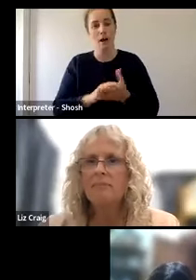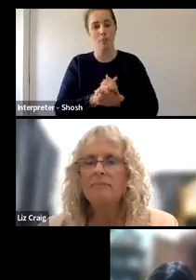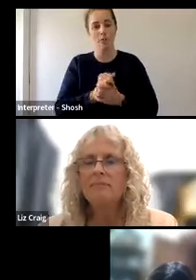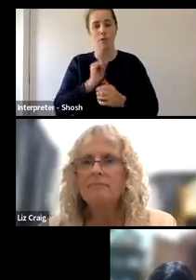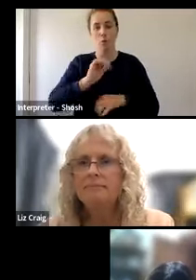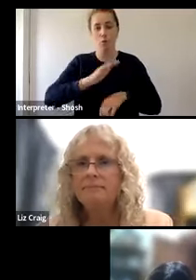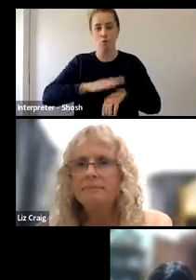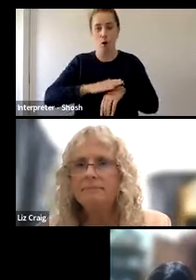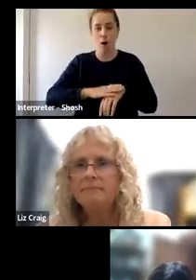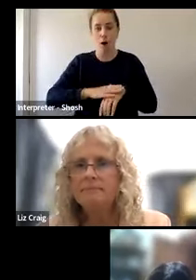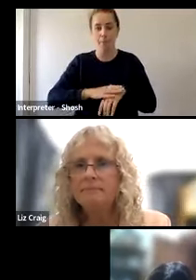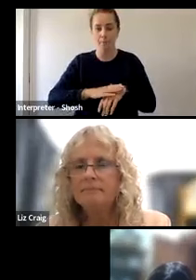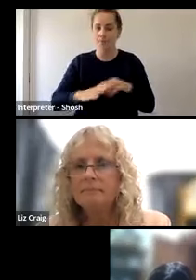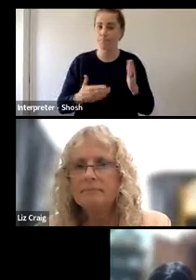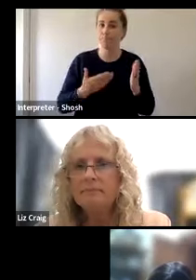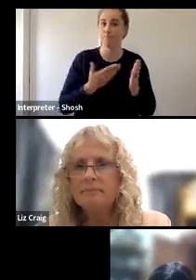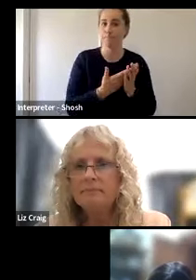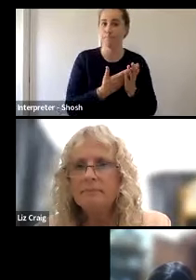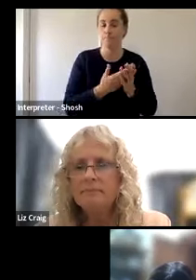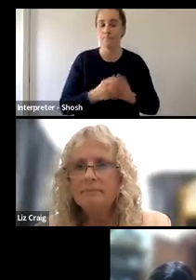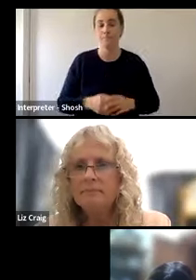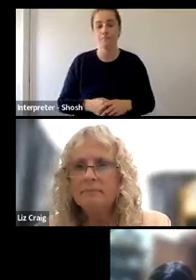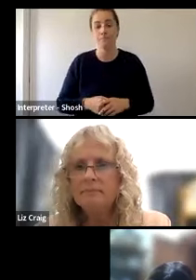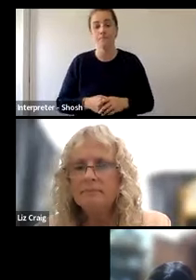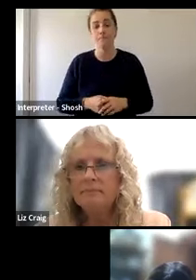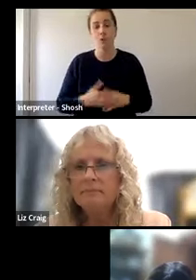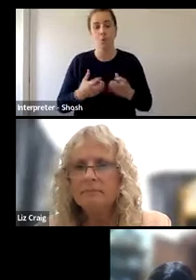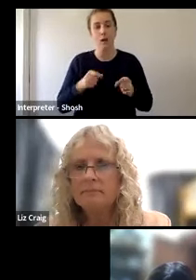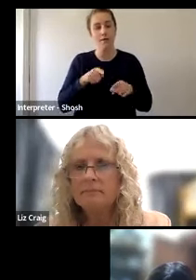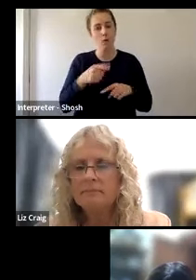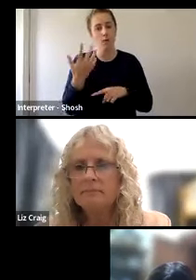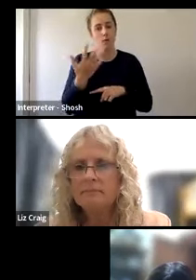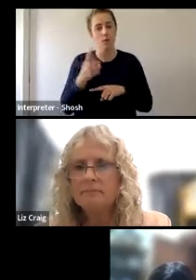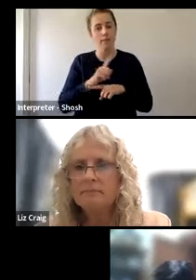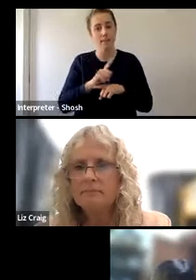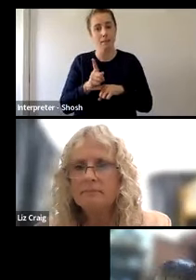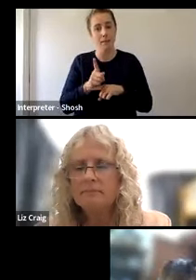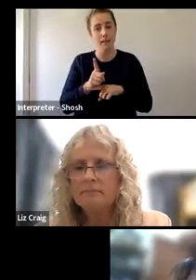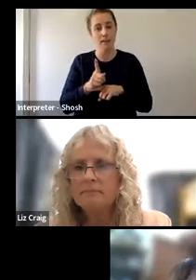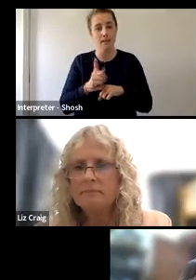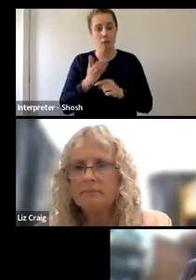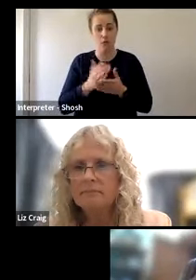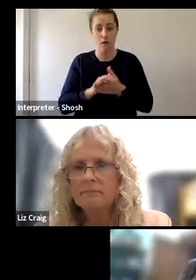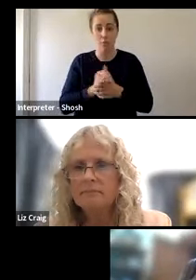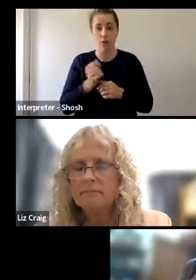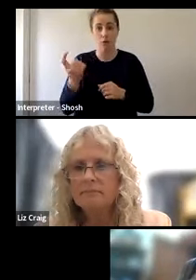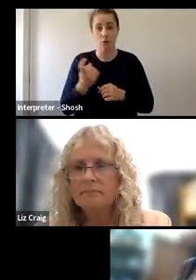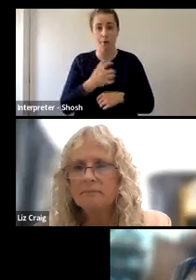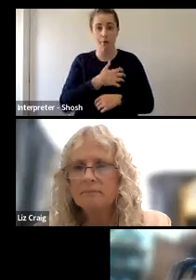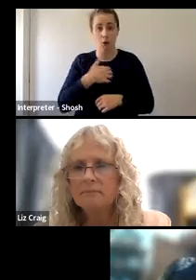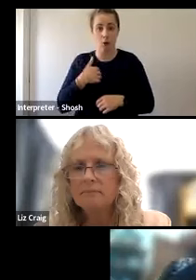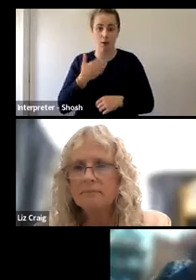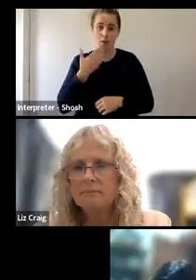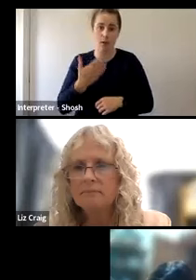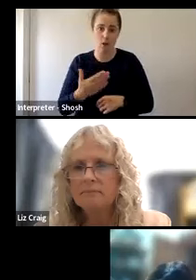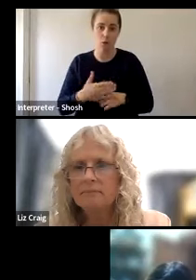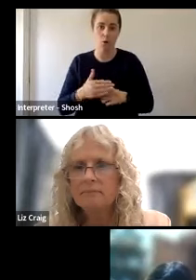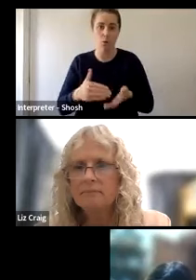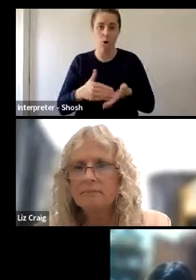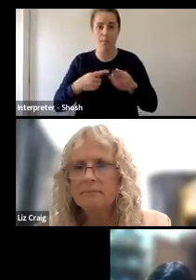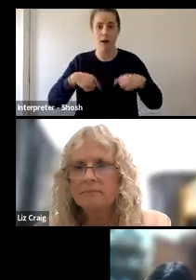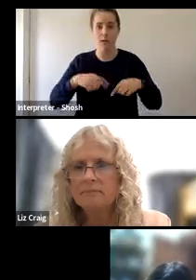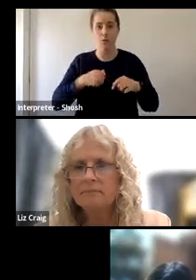you putting it forward for us. We have you for 15 minutes, and I do appreciate you coming in early to help